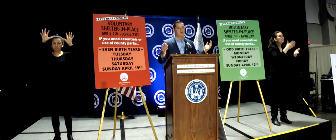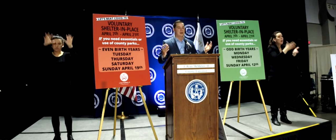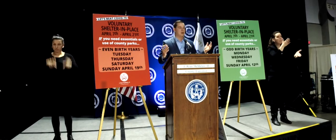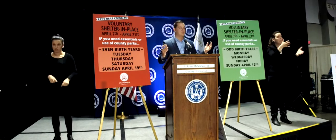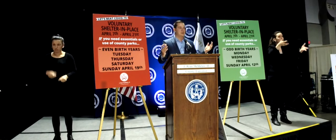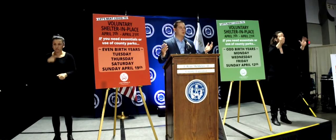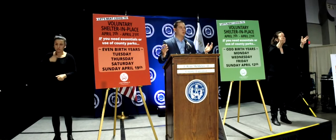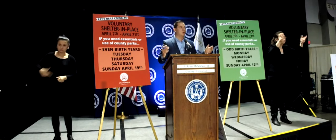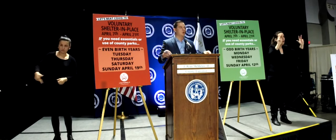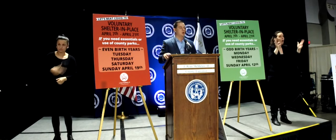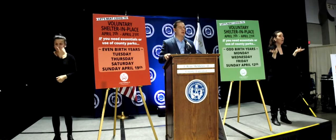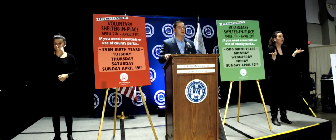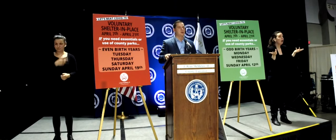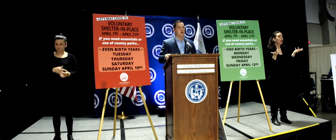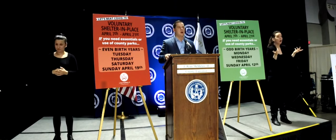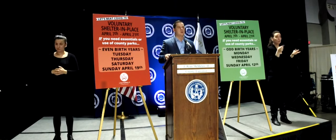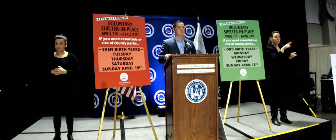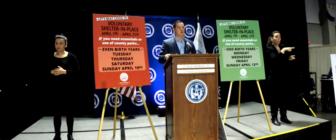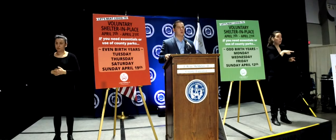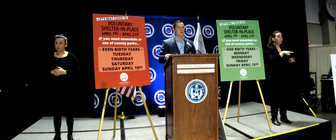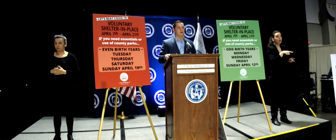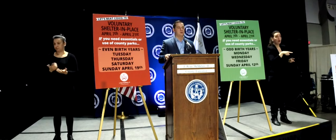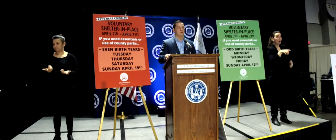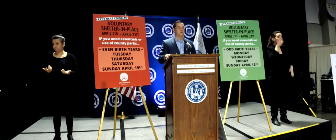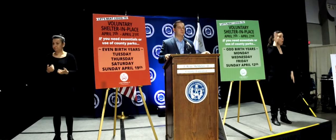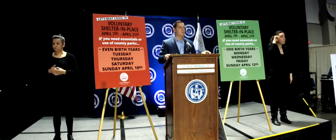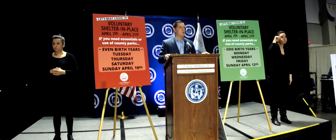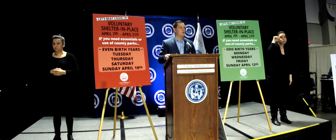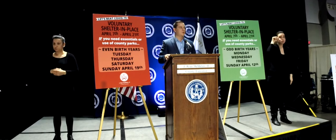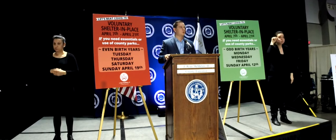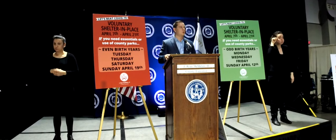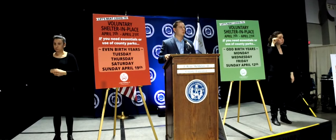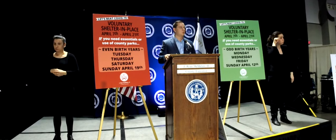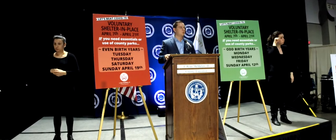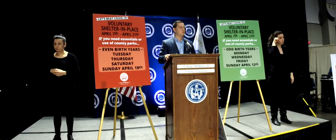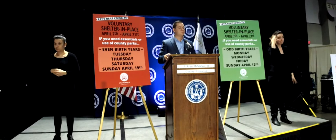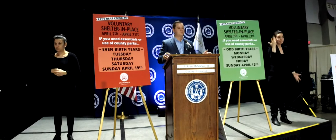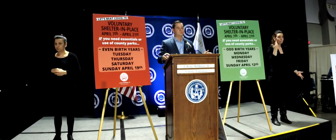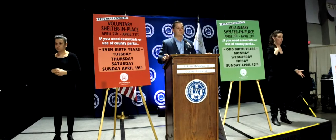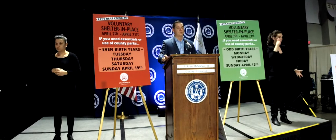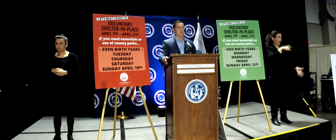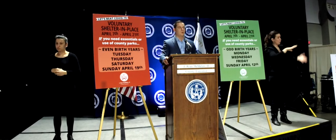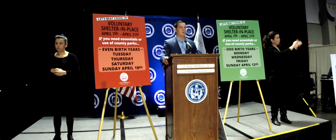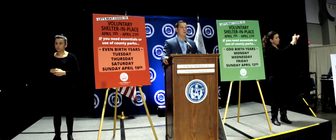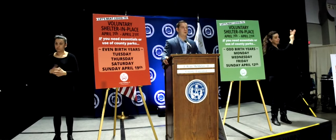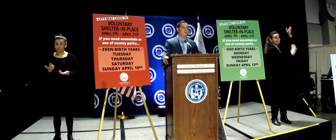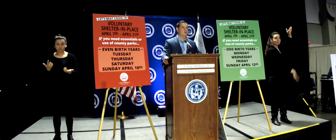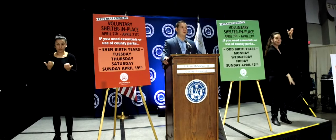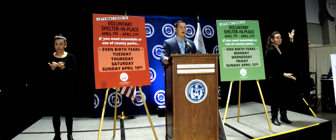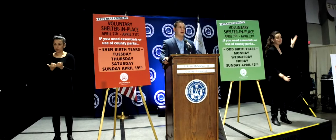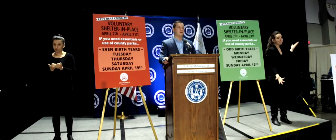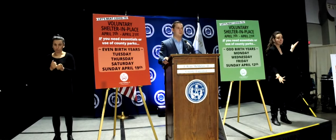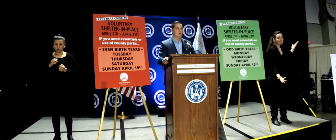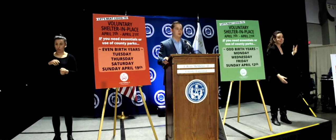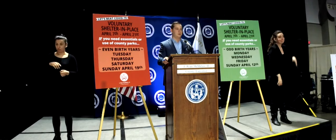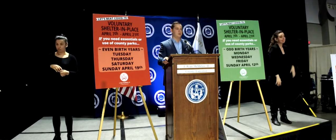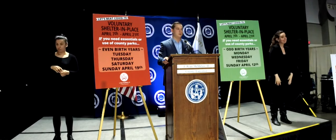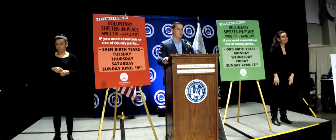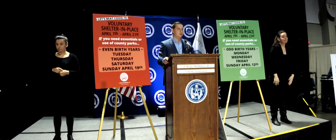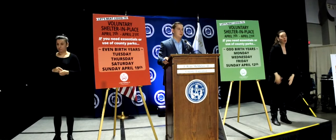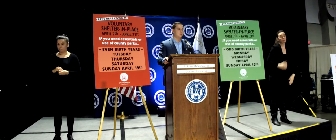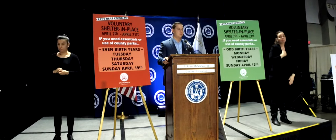kids? It's not going to be good, right? So what do? You took the hoops. You see a lot